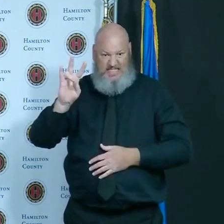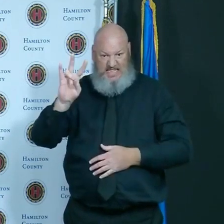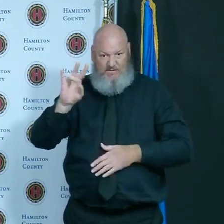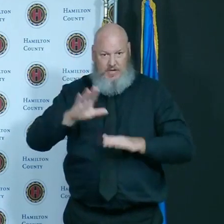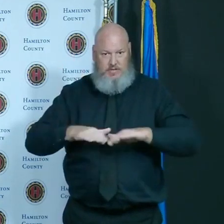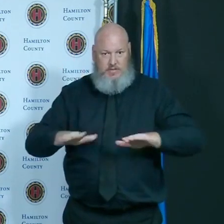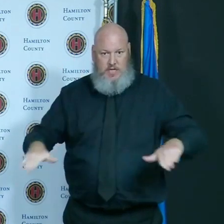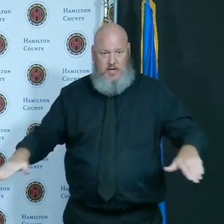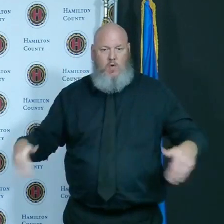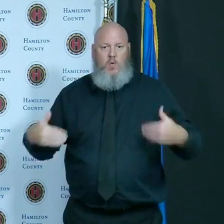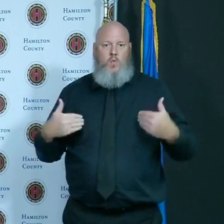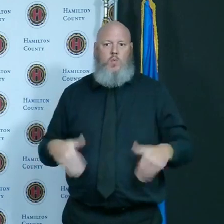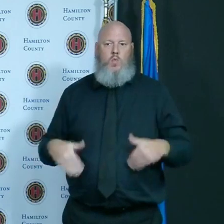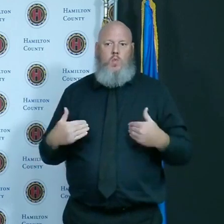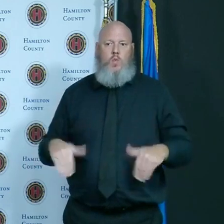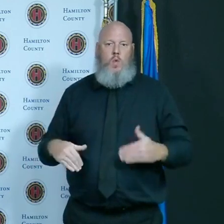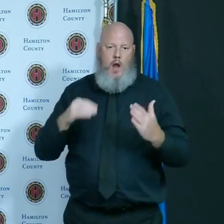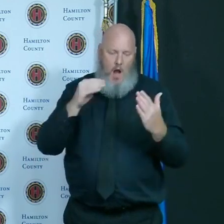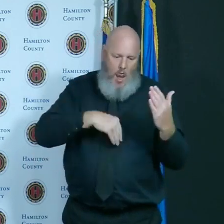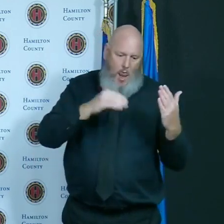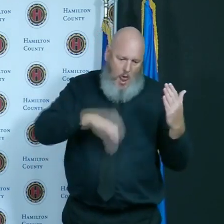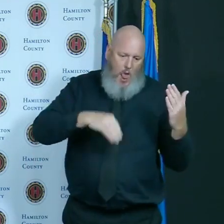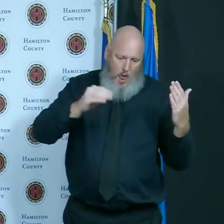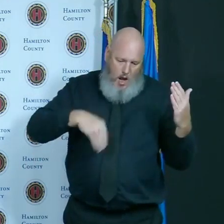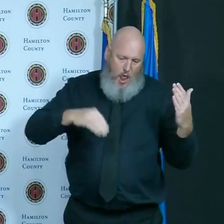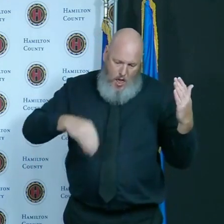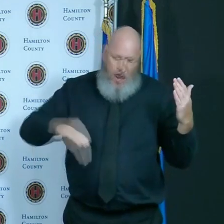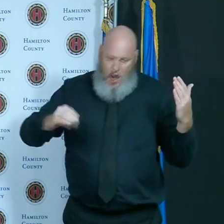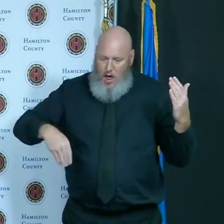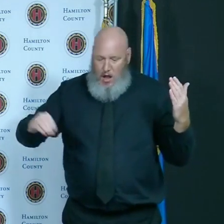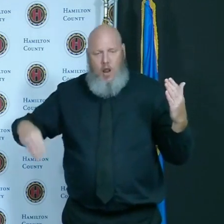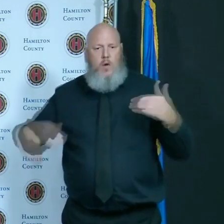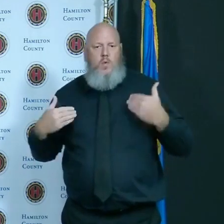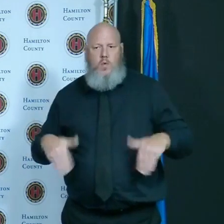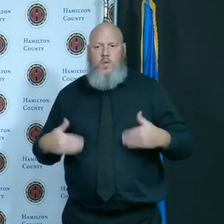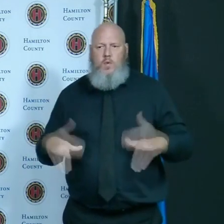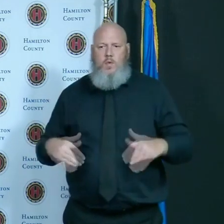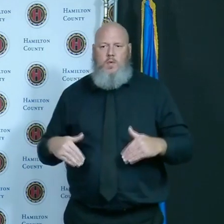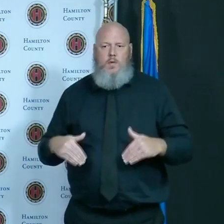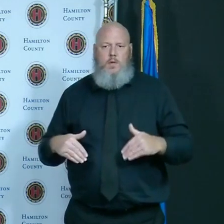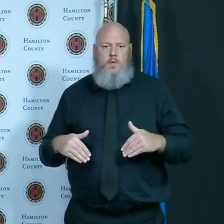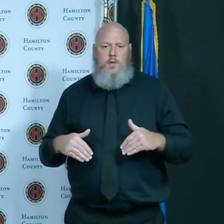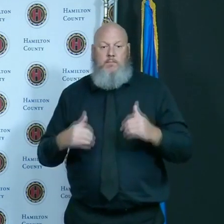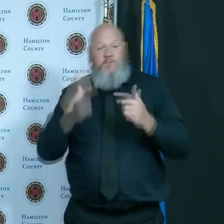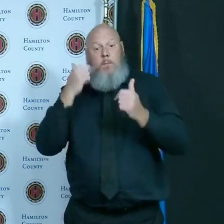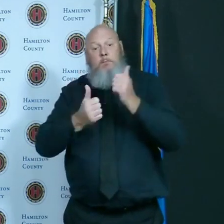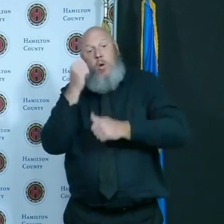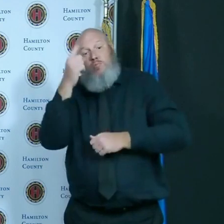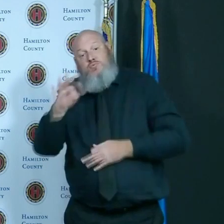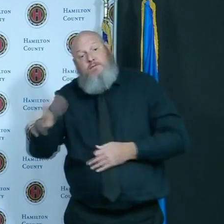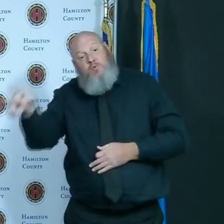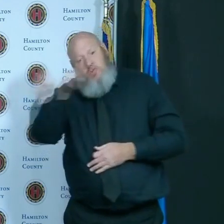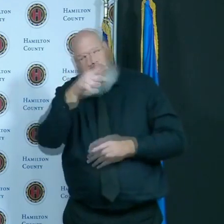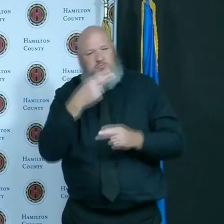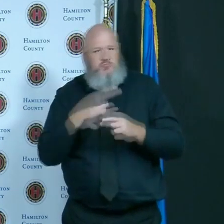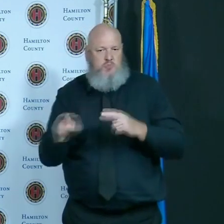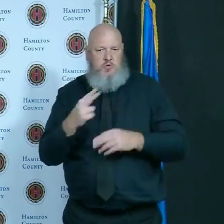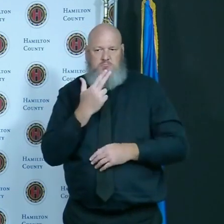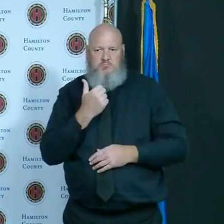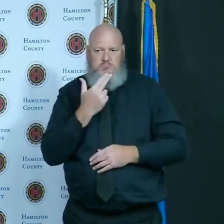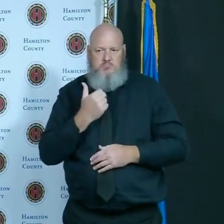2020census.gov. Please fill out the census. It doesn't take but a minute. Oh, and after you do it, do